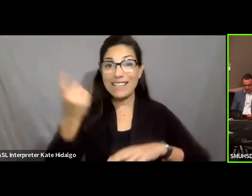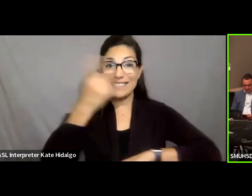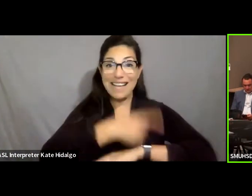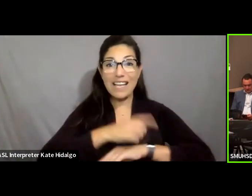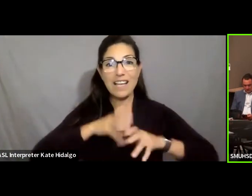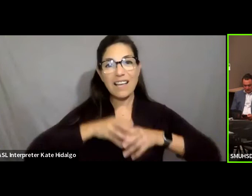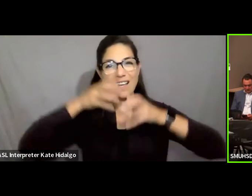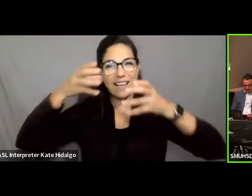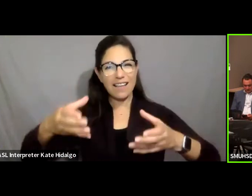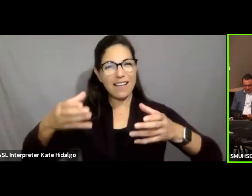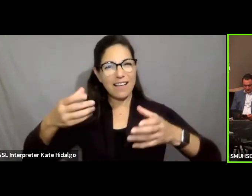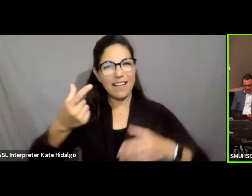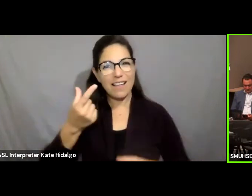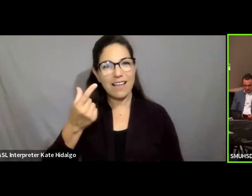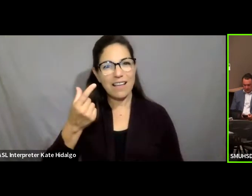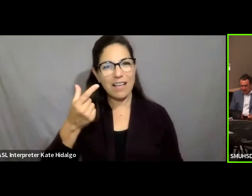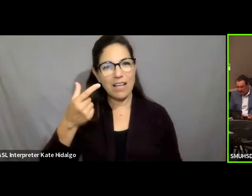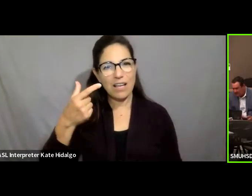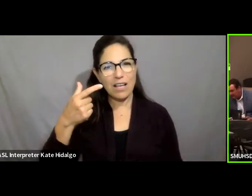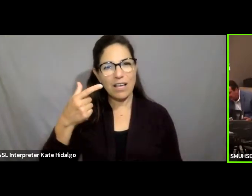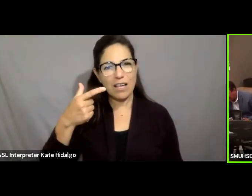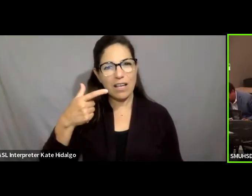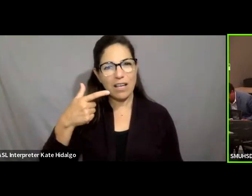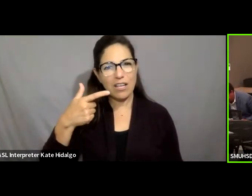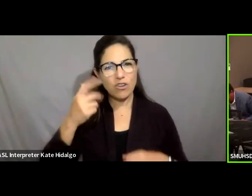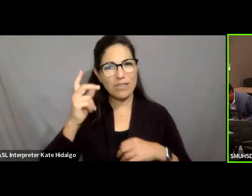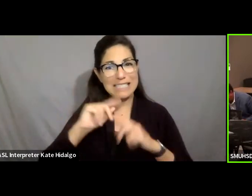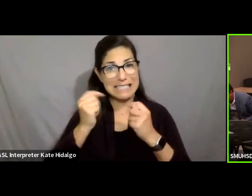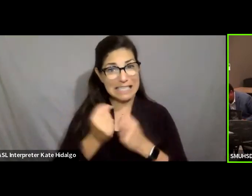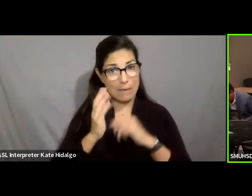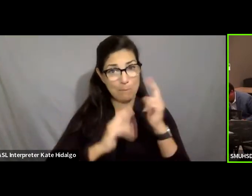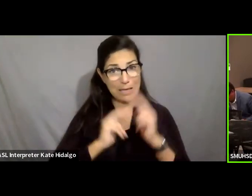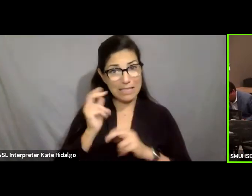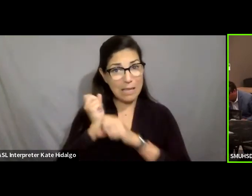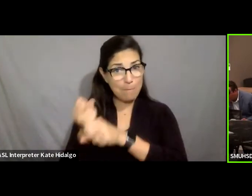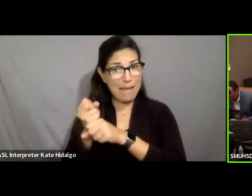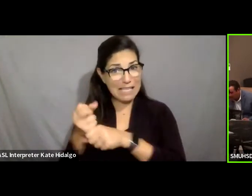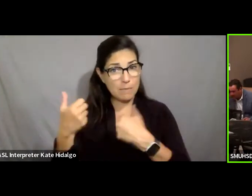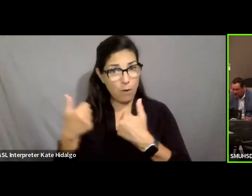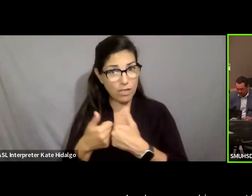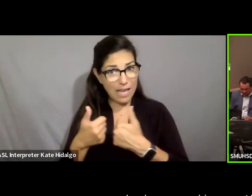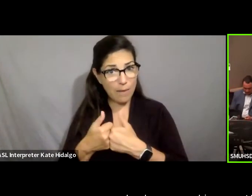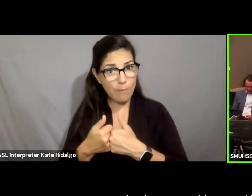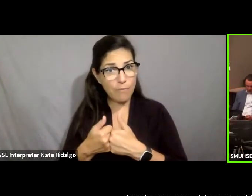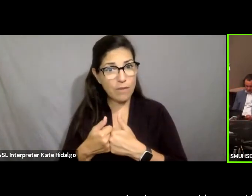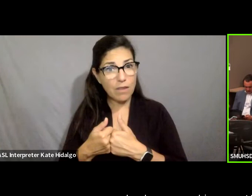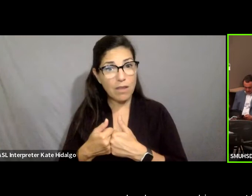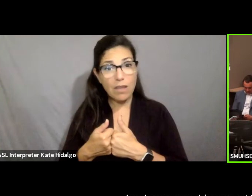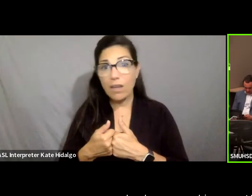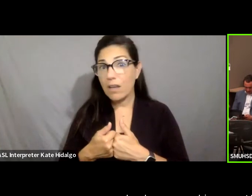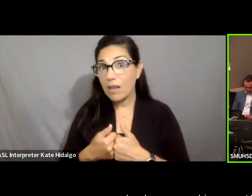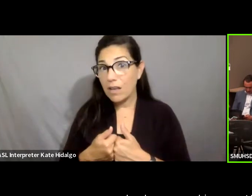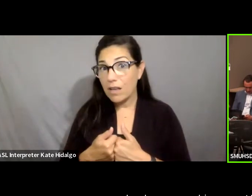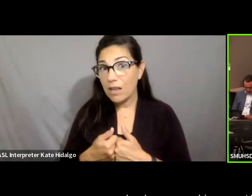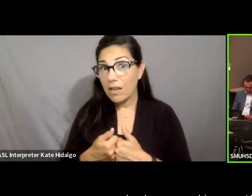were doing your, not PD day, but like your team building at the baseball game, that,